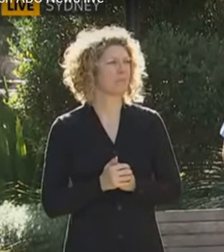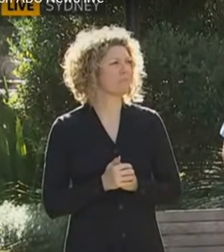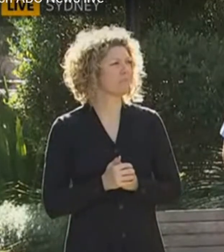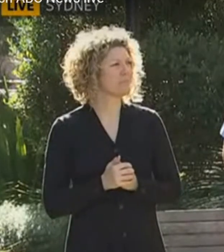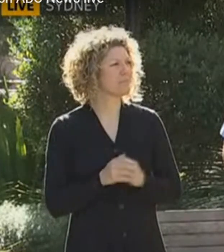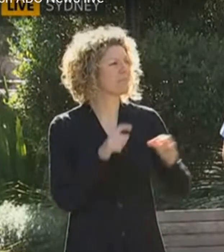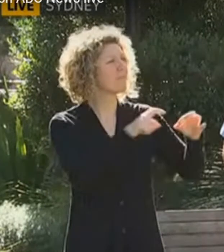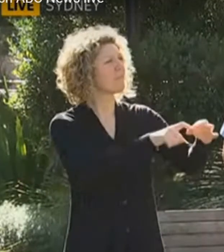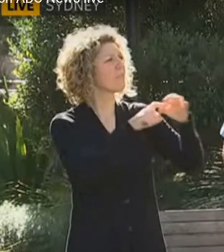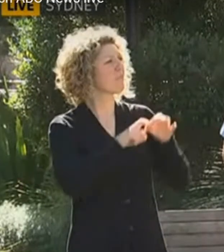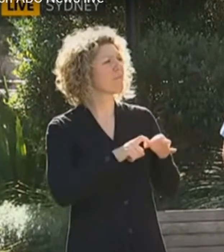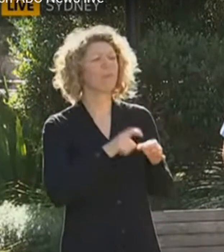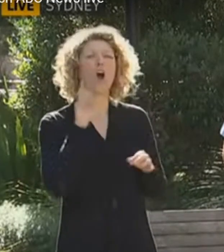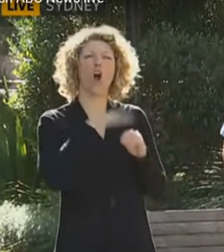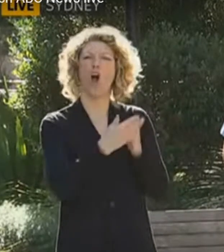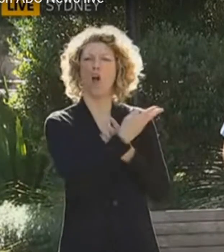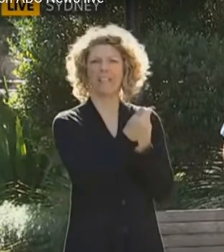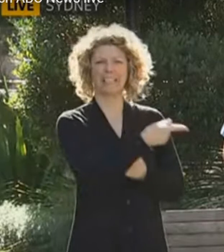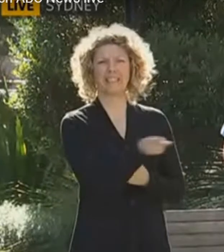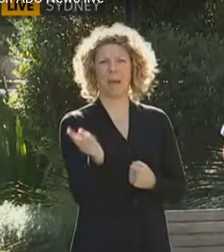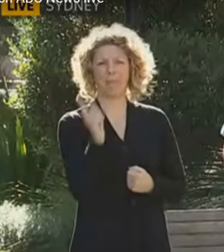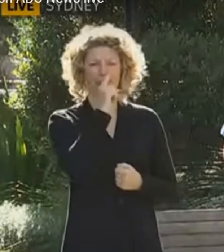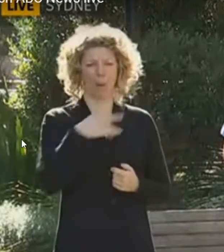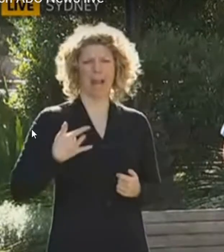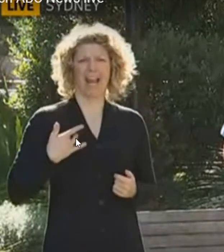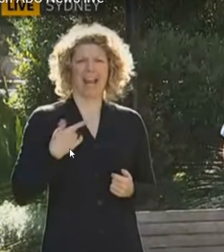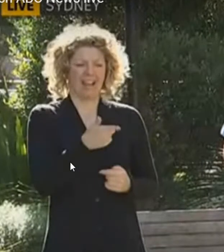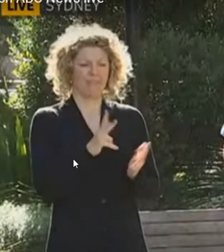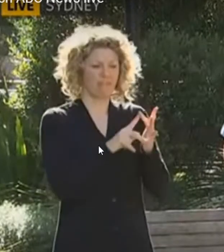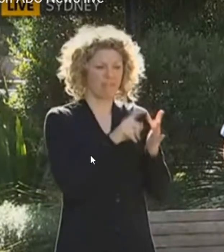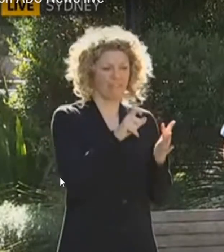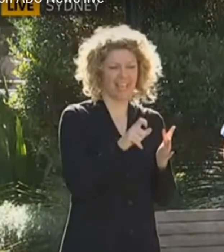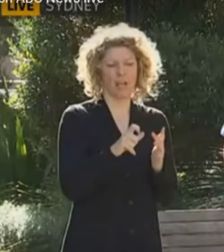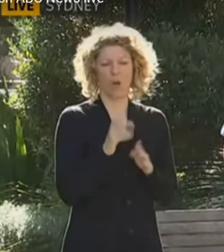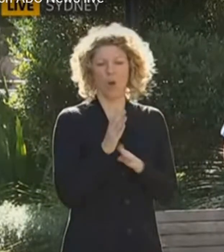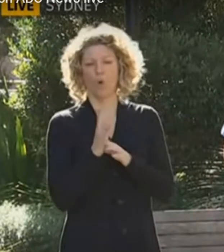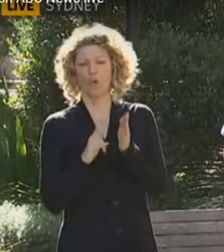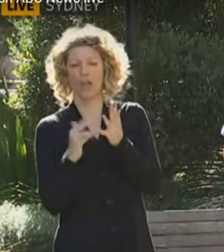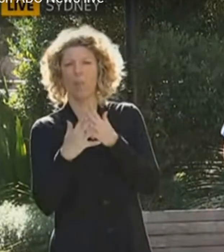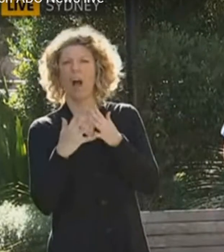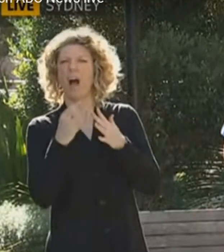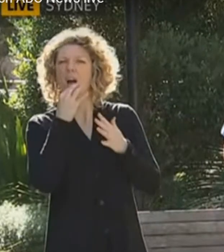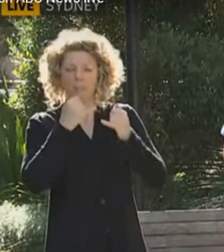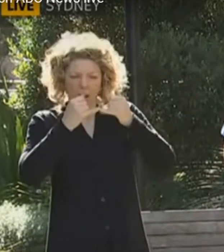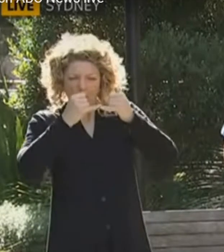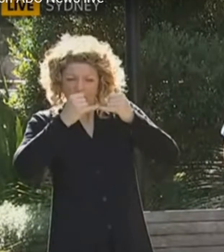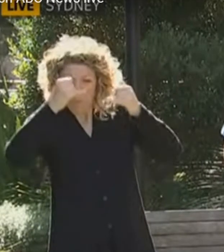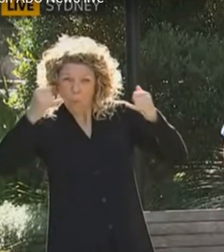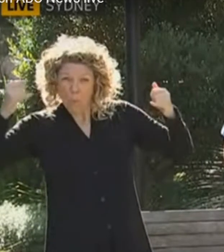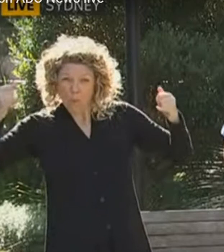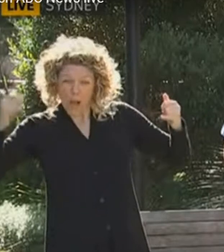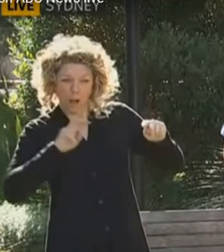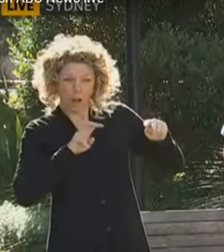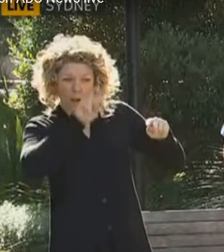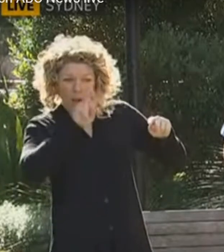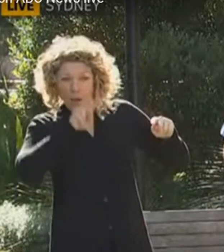exemptions for the essential workers, for those thousands of people that live on one side and work on the other side of the border, are you an essential worker if you have a job in this case?